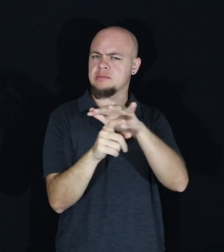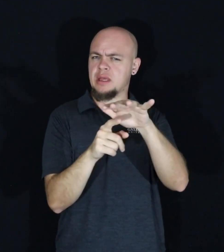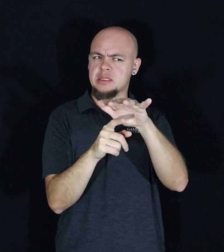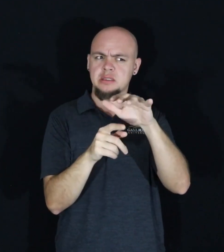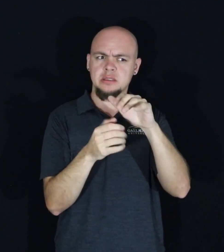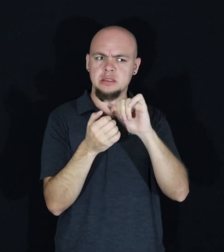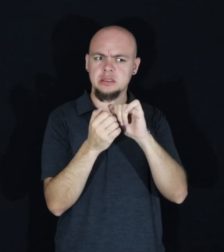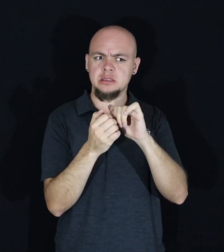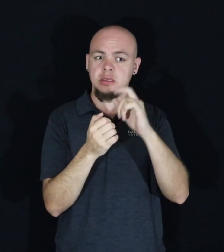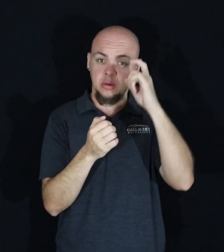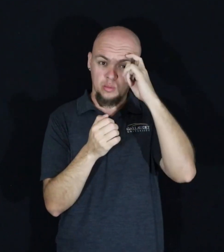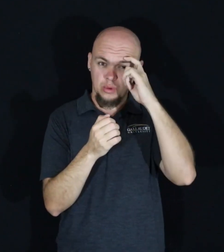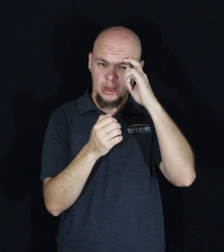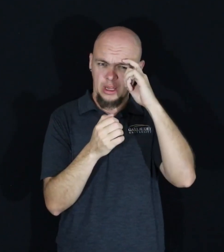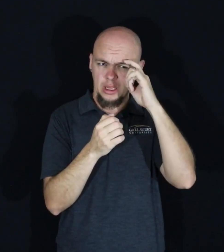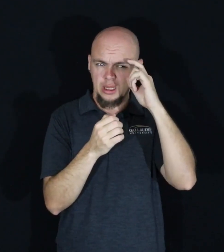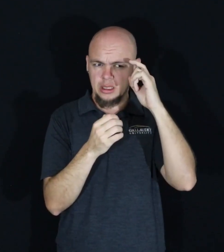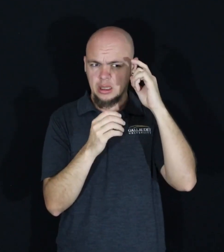brain tick?